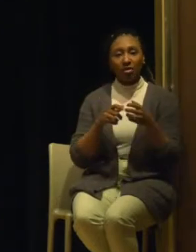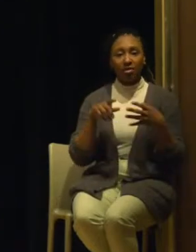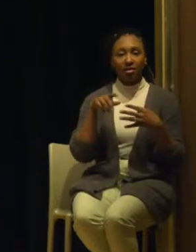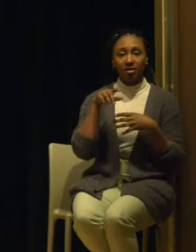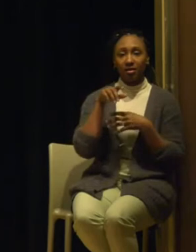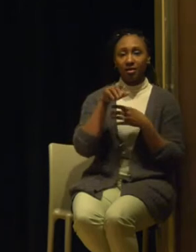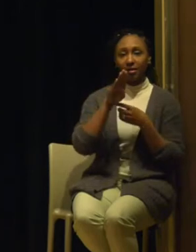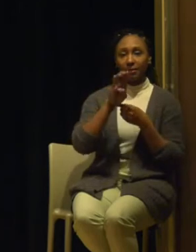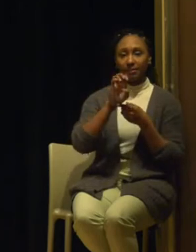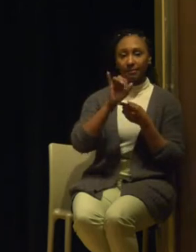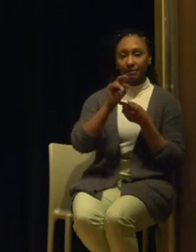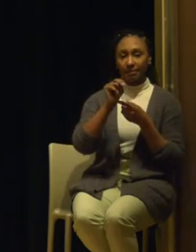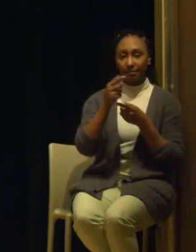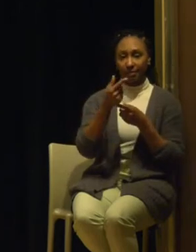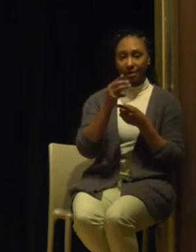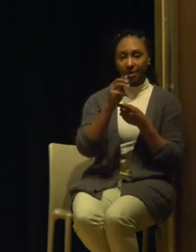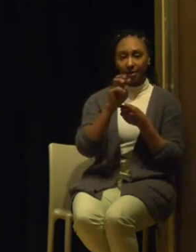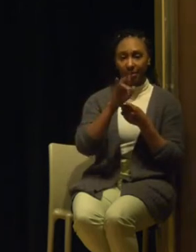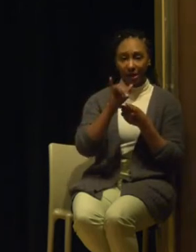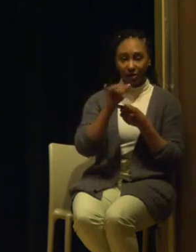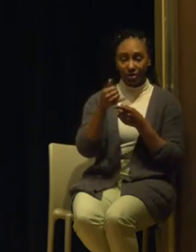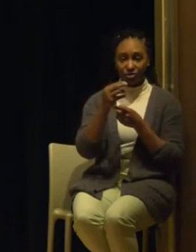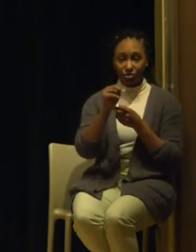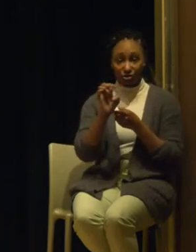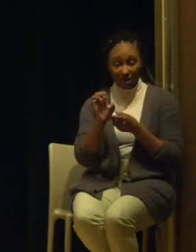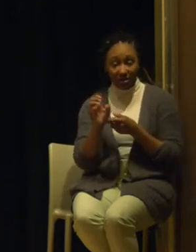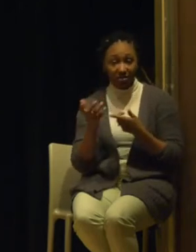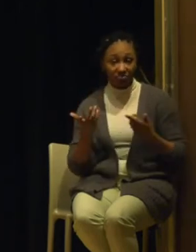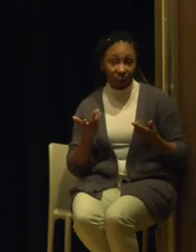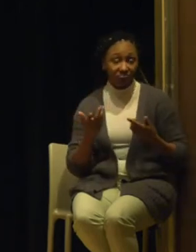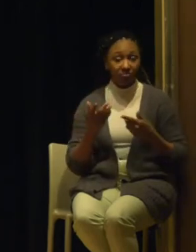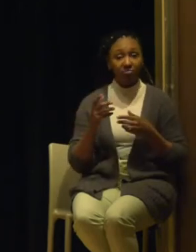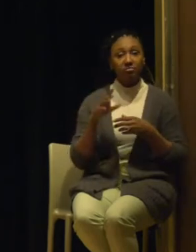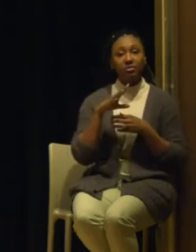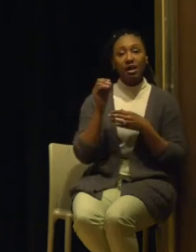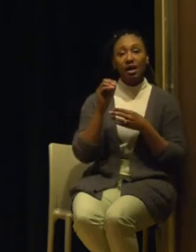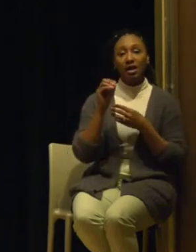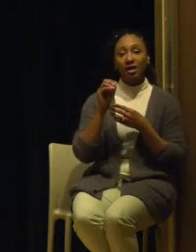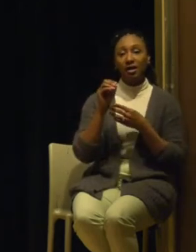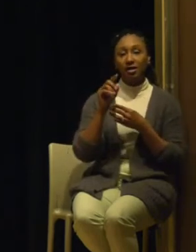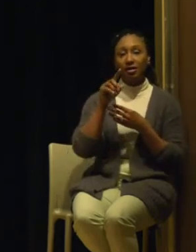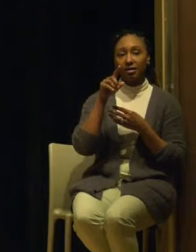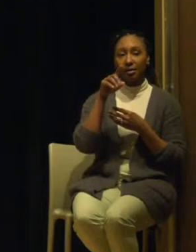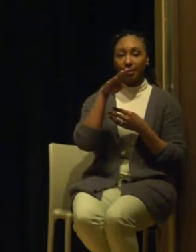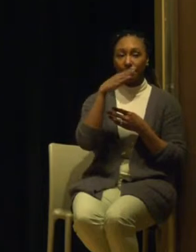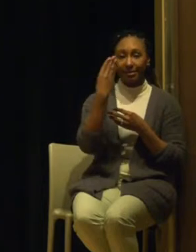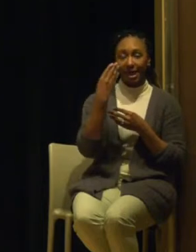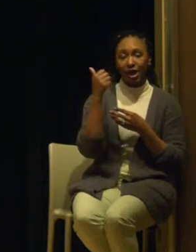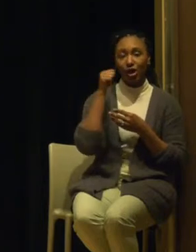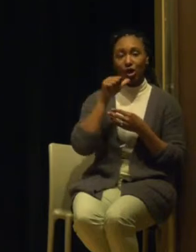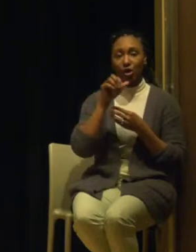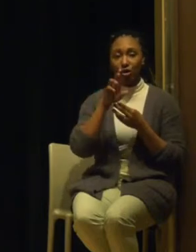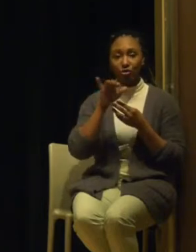BET Honors, yep. they show up in huge numbers. Mm-hmm. We took over